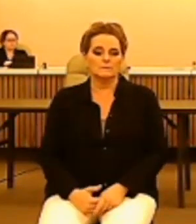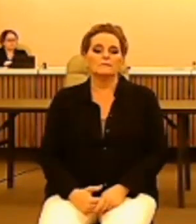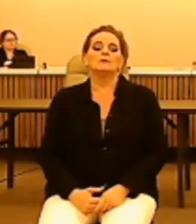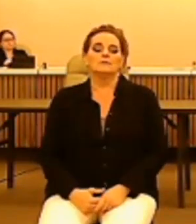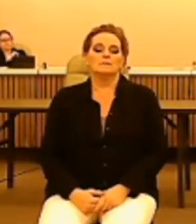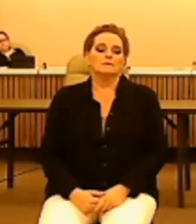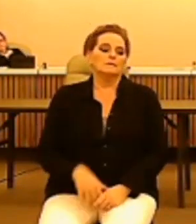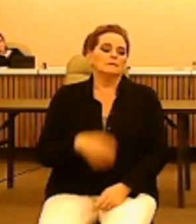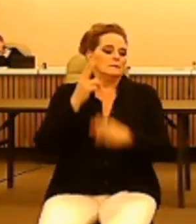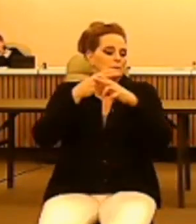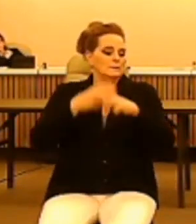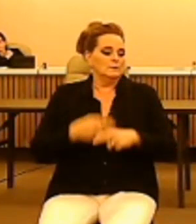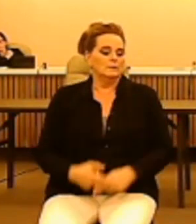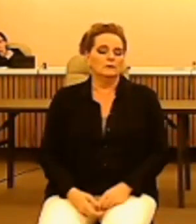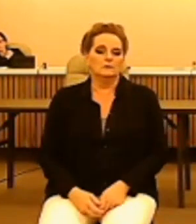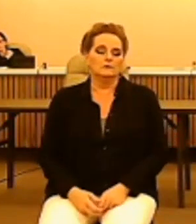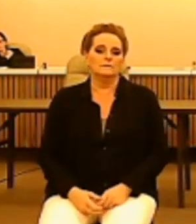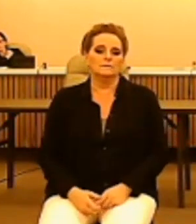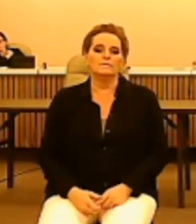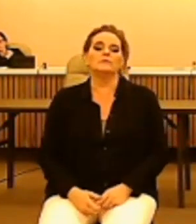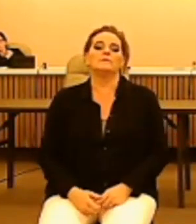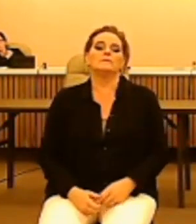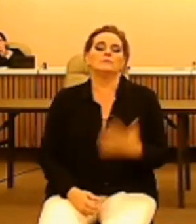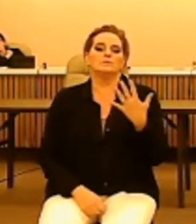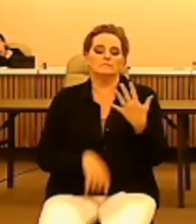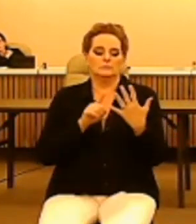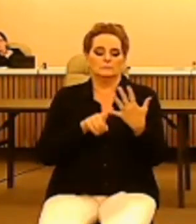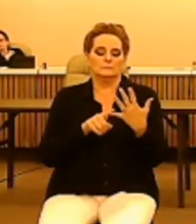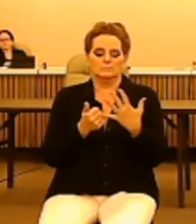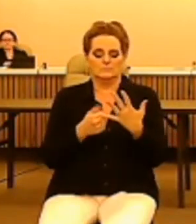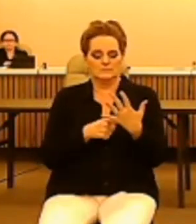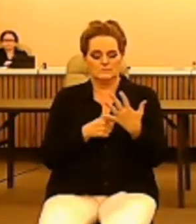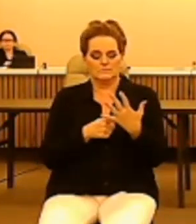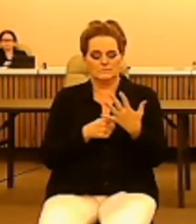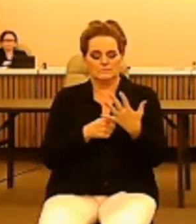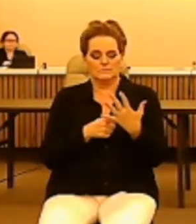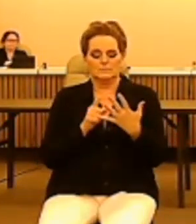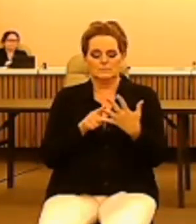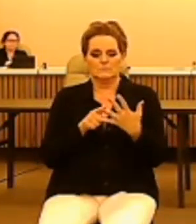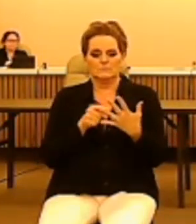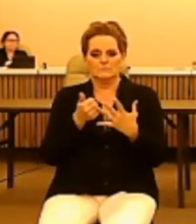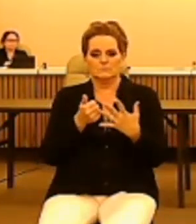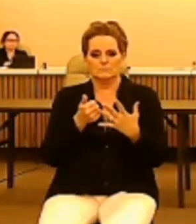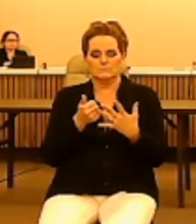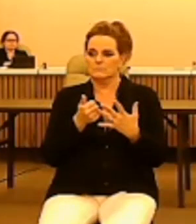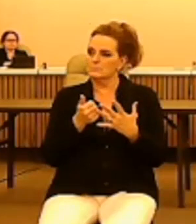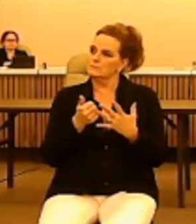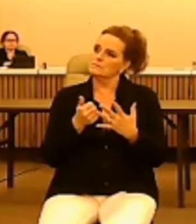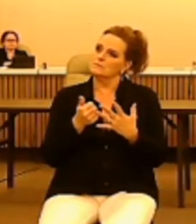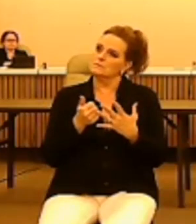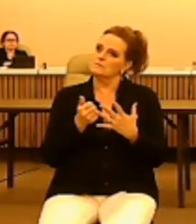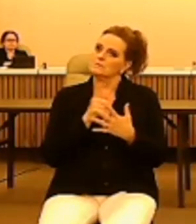Hearing none, please call the roll. Councilmember Safranek, Aye. Councilmember Bolzner, Aye.